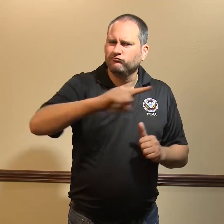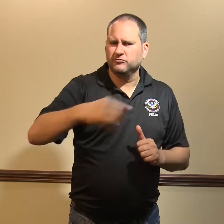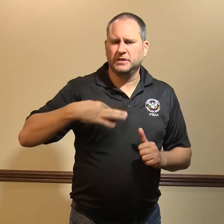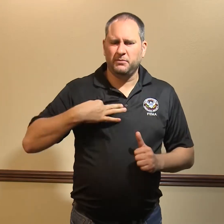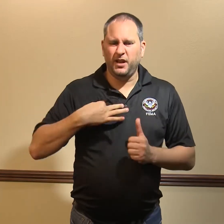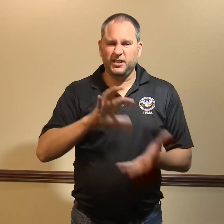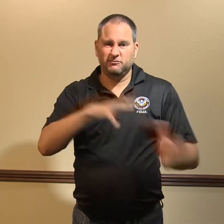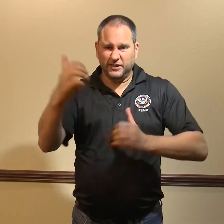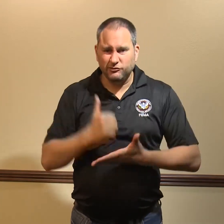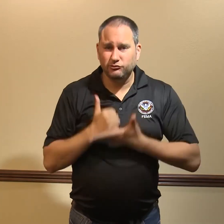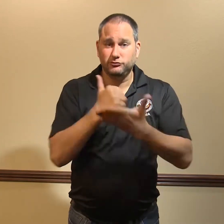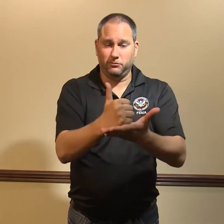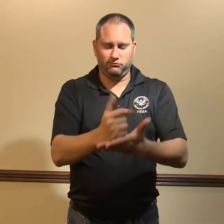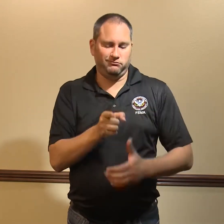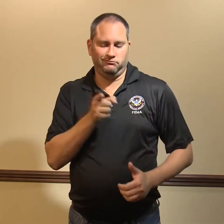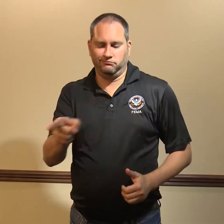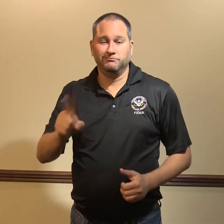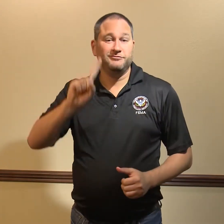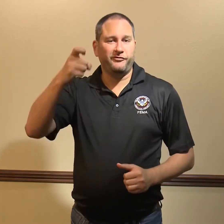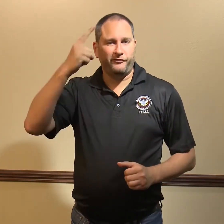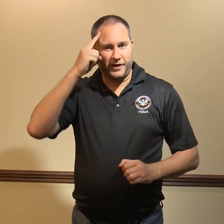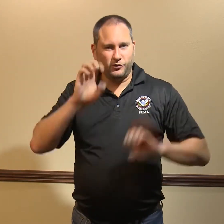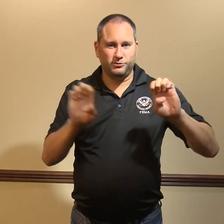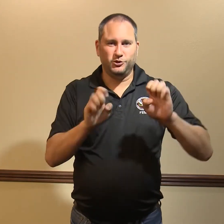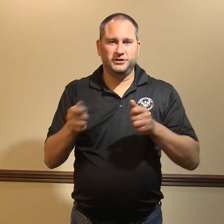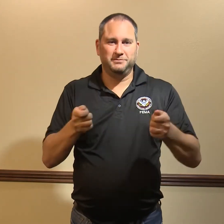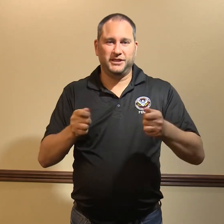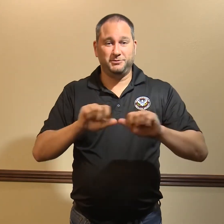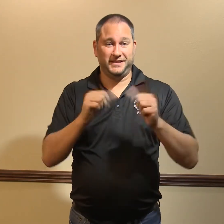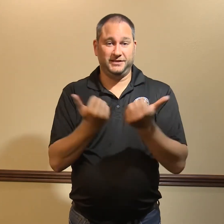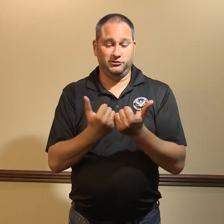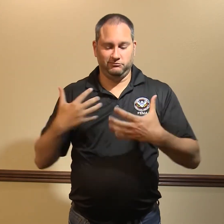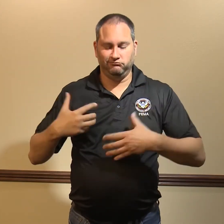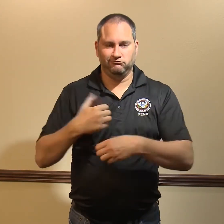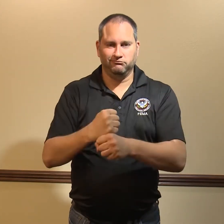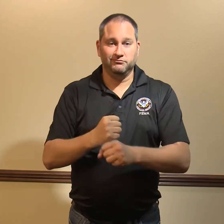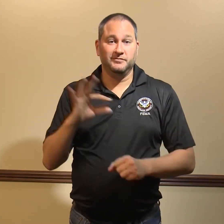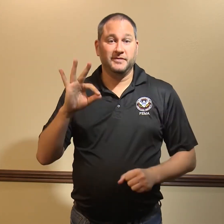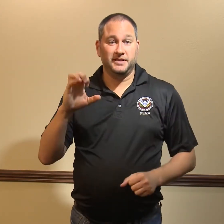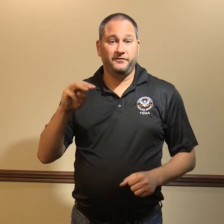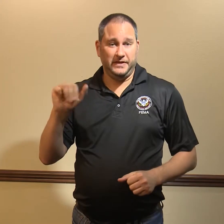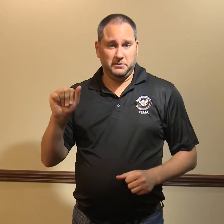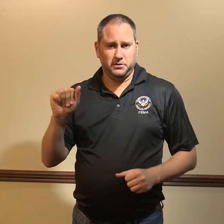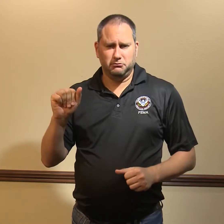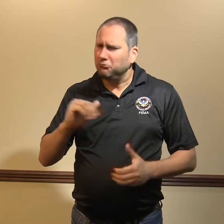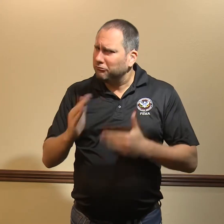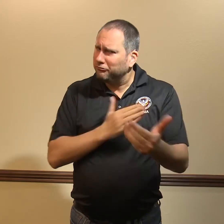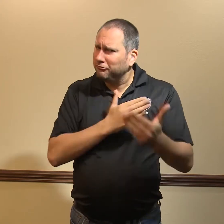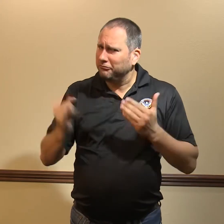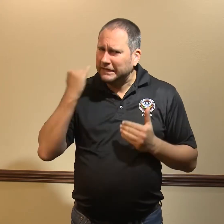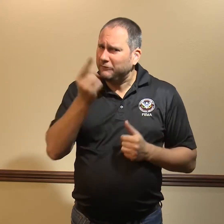for disaster assistance with the Federal Emergency Management Agency, FEMA, even if you have